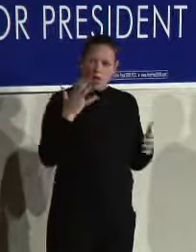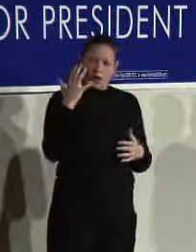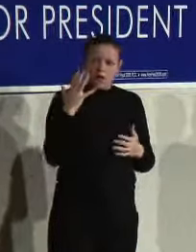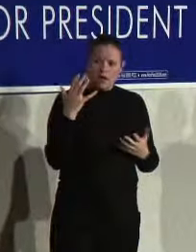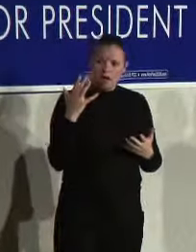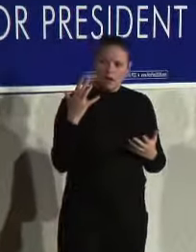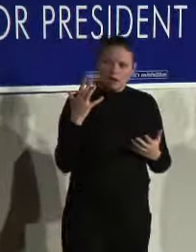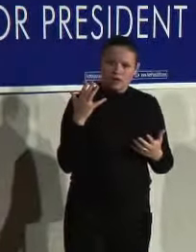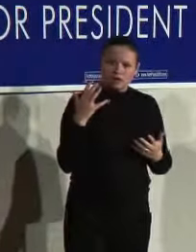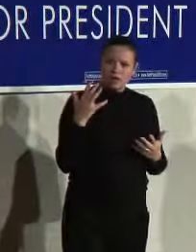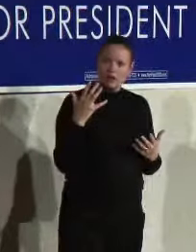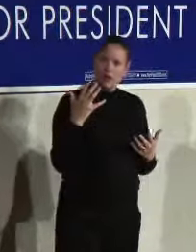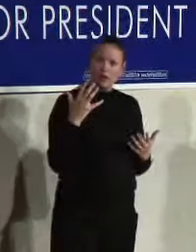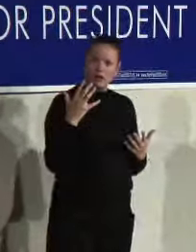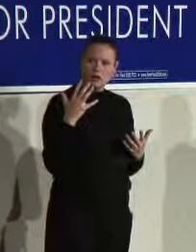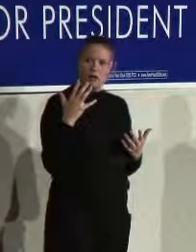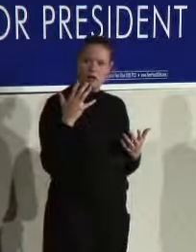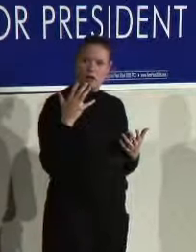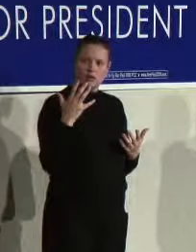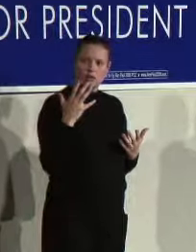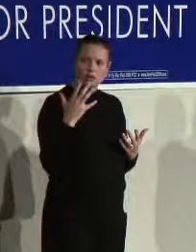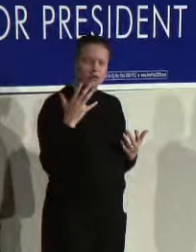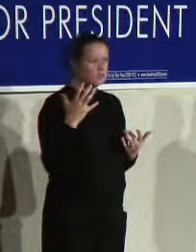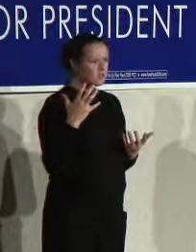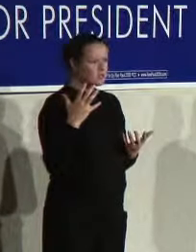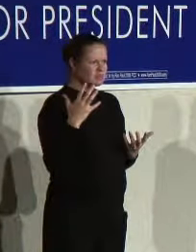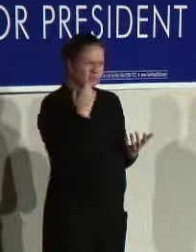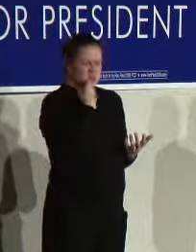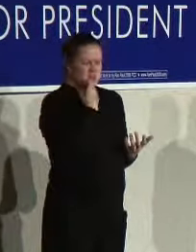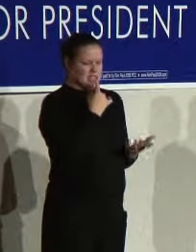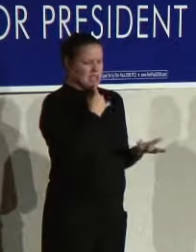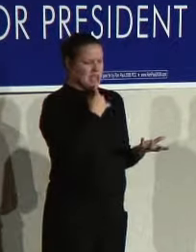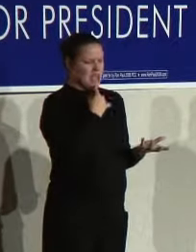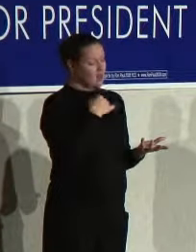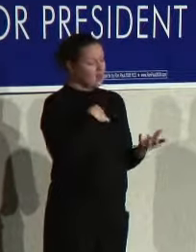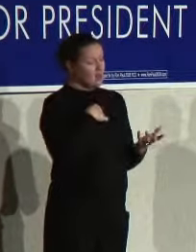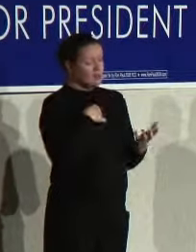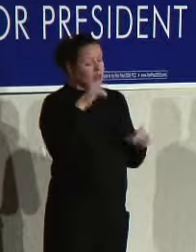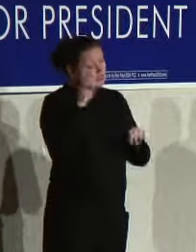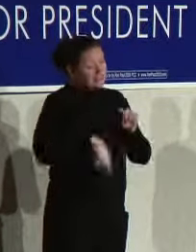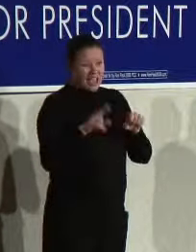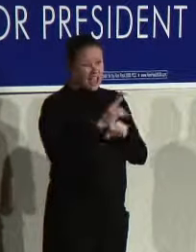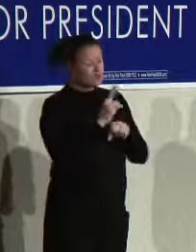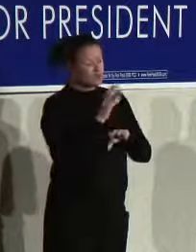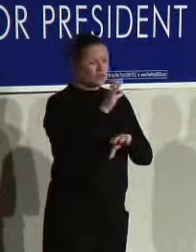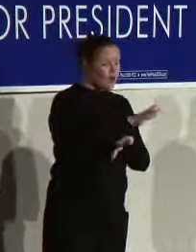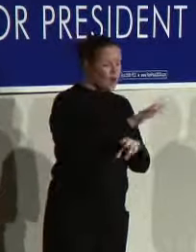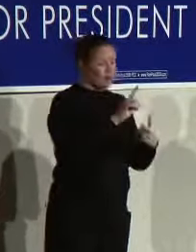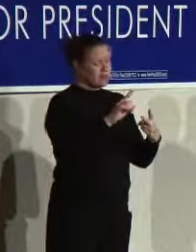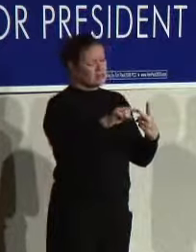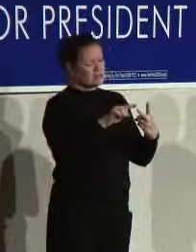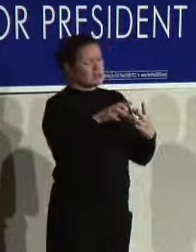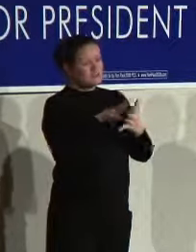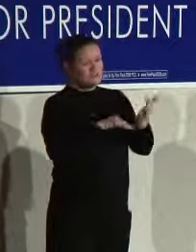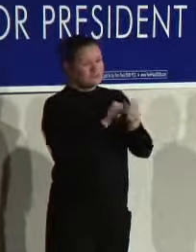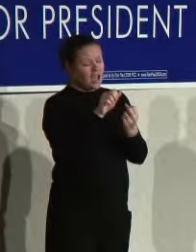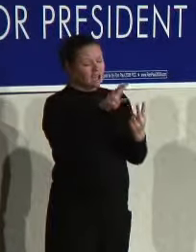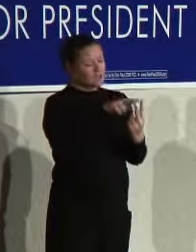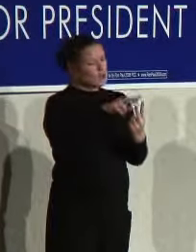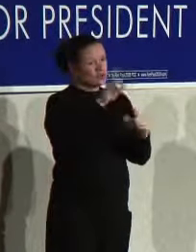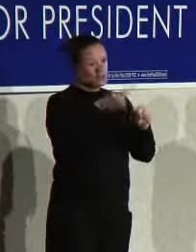Issue on the basic moral principle I just said. I can't use force or violence to hurt other people. And as an